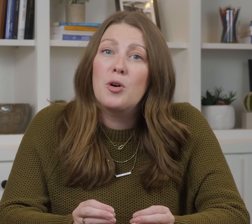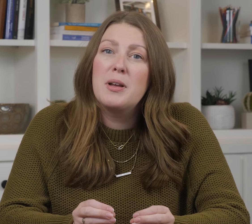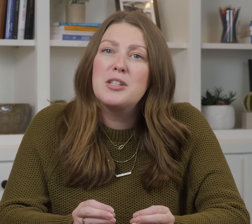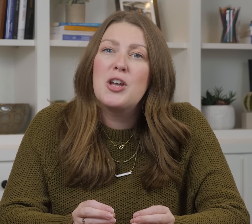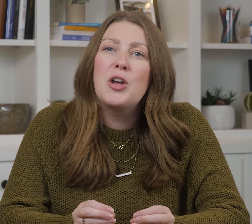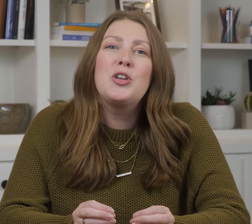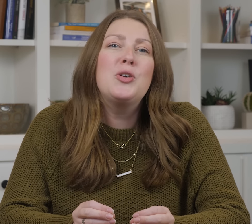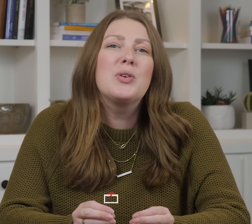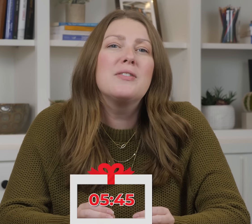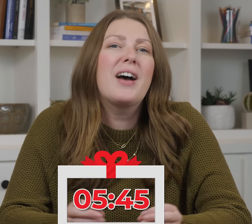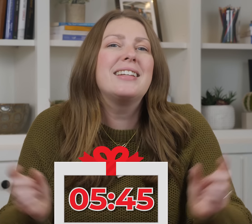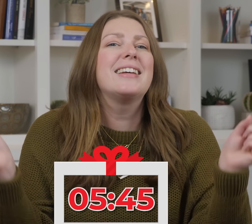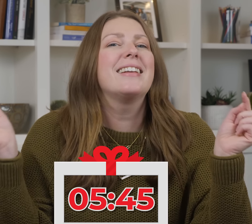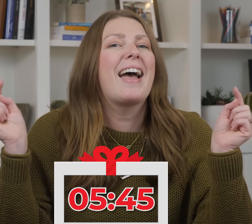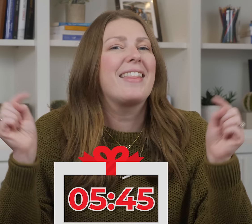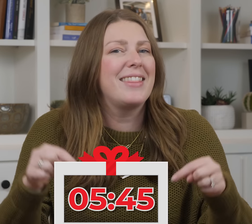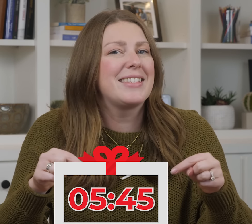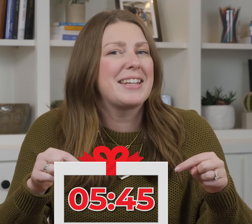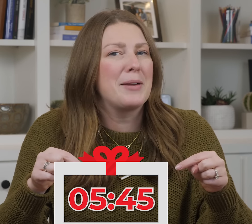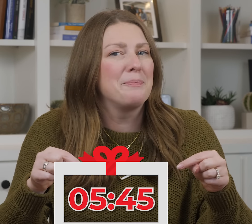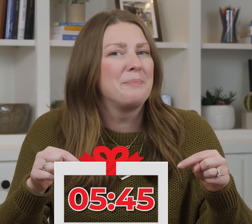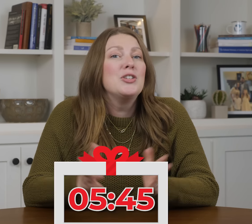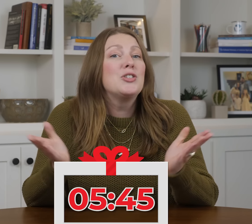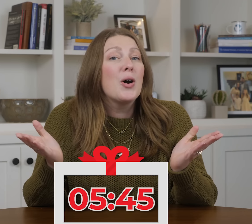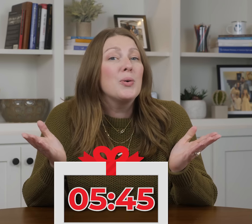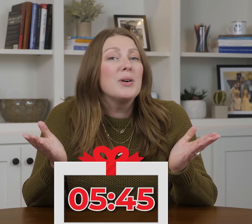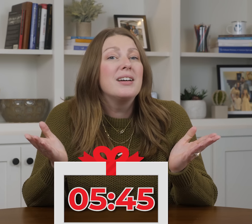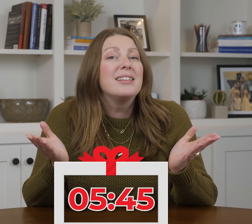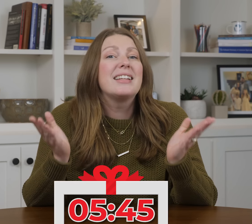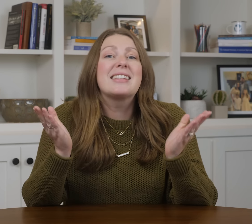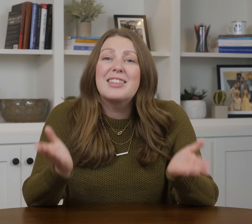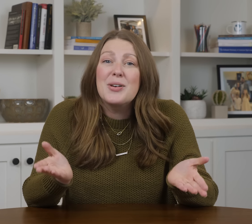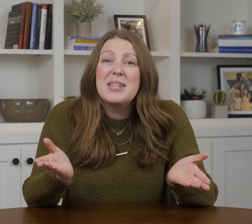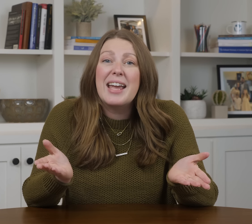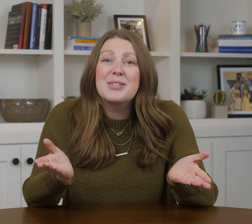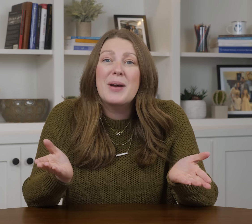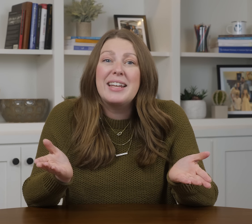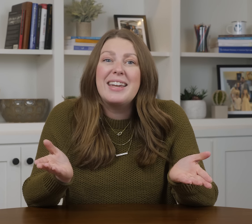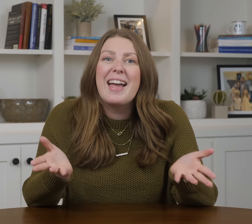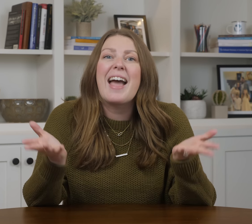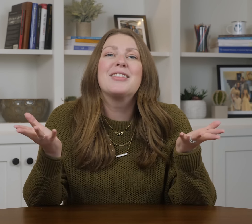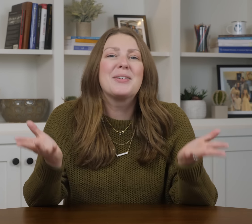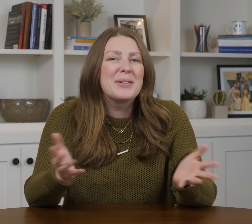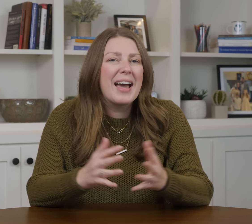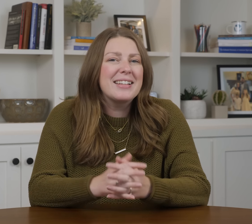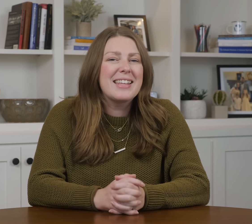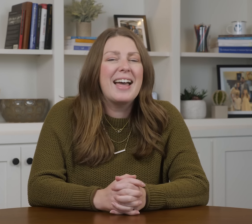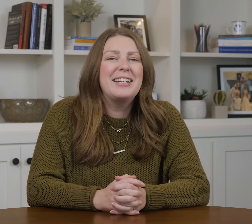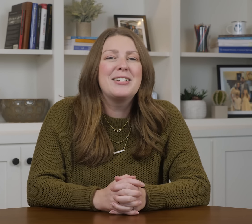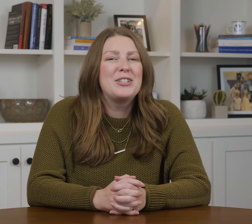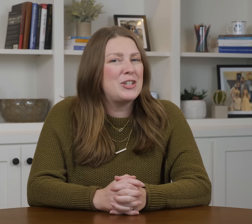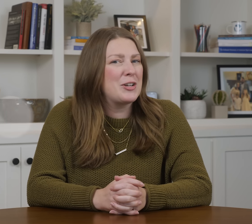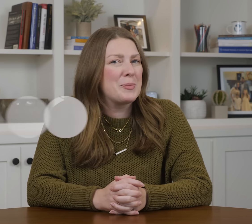performance, you can find it at this time. So let's get those hands ready and learn how to sign Jingle Bells.